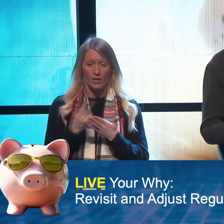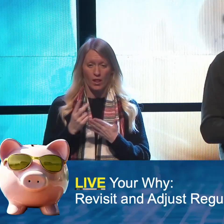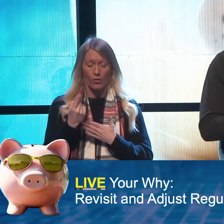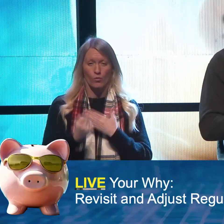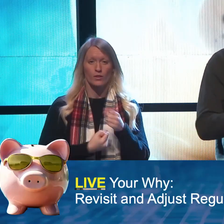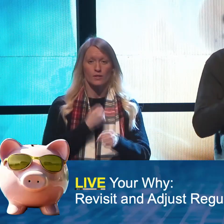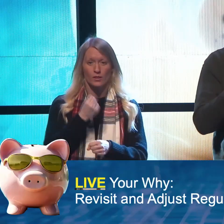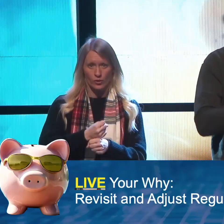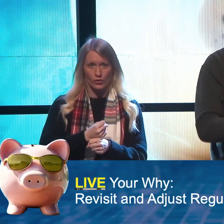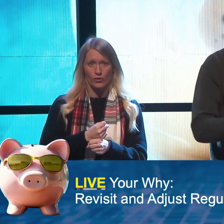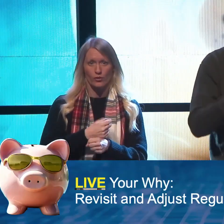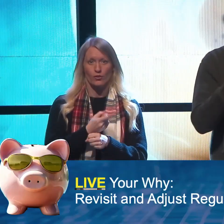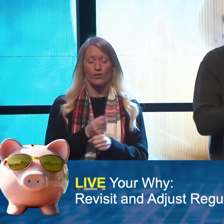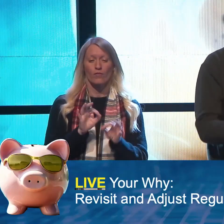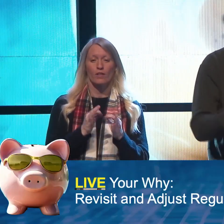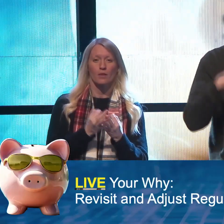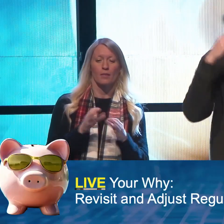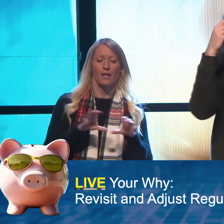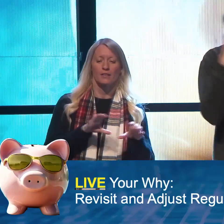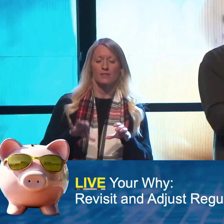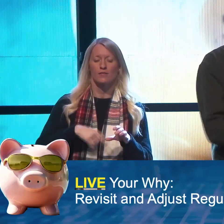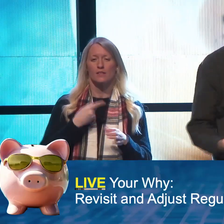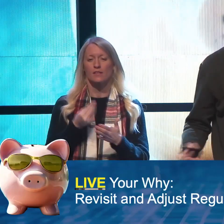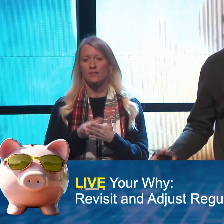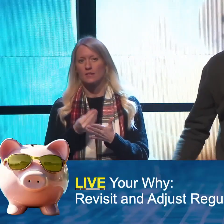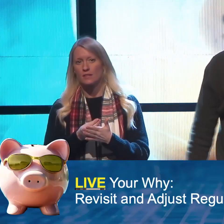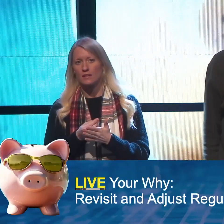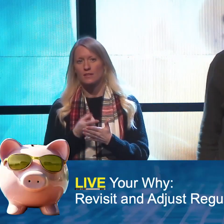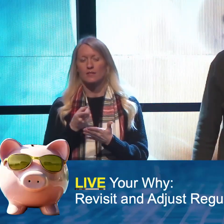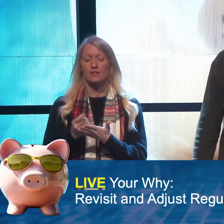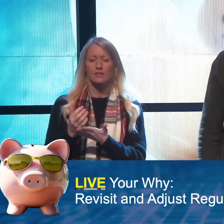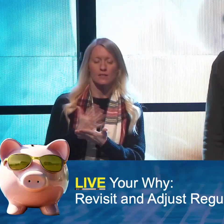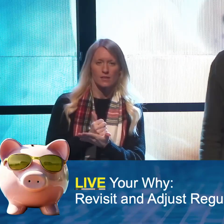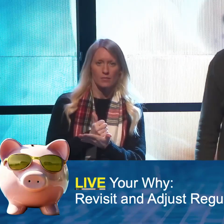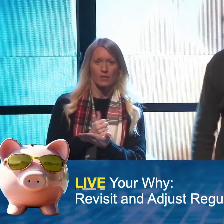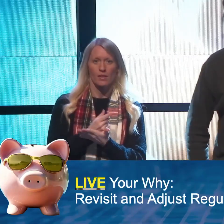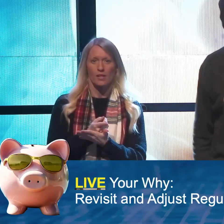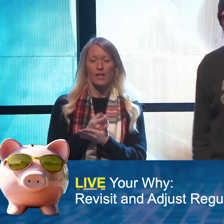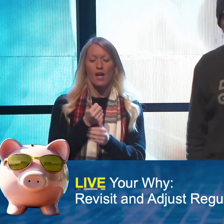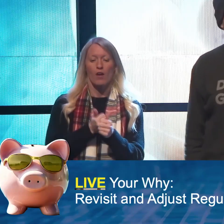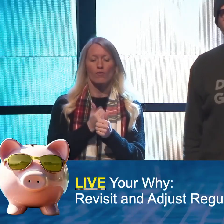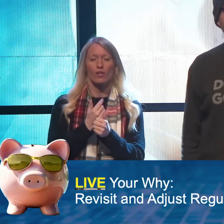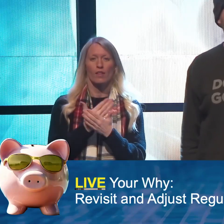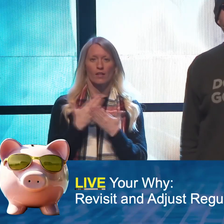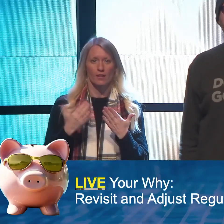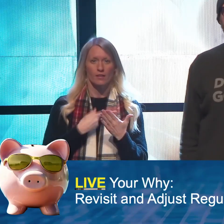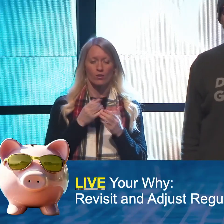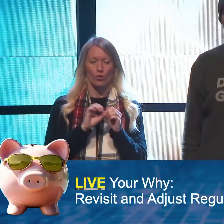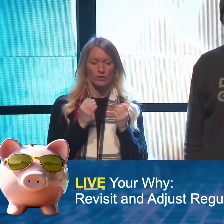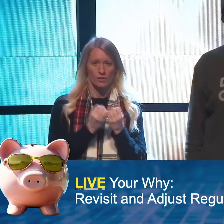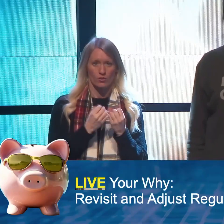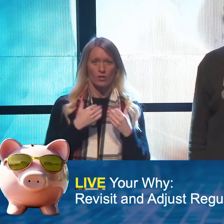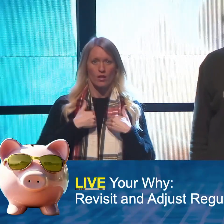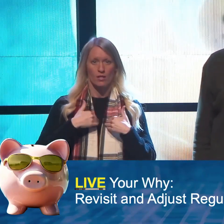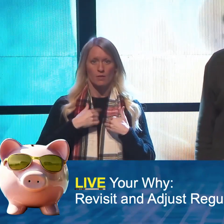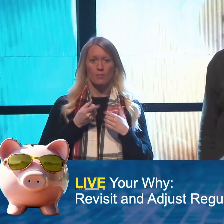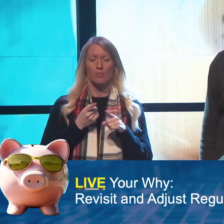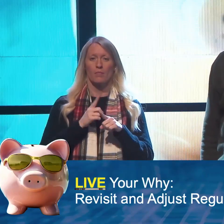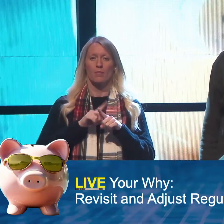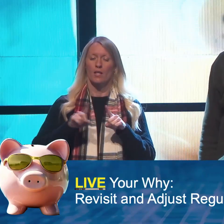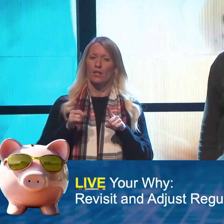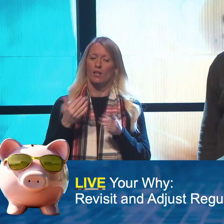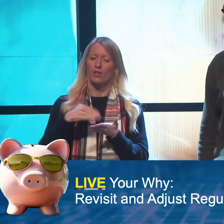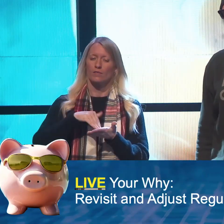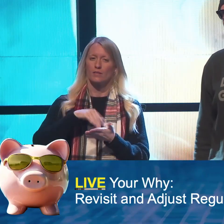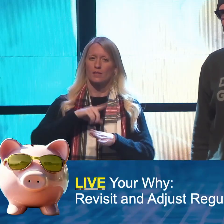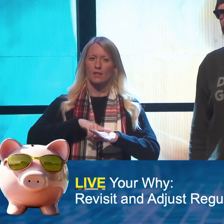I mean, you have activities, you have expenses, you have income, everything that an organization has. But oftentimes we don't have a vision. We